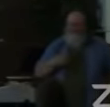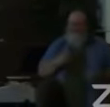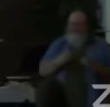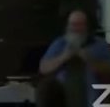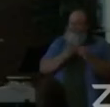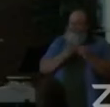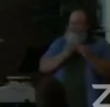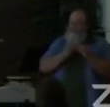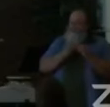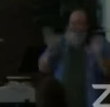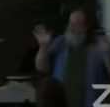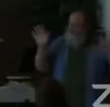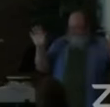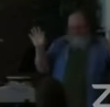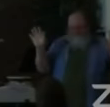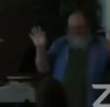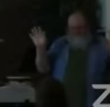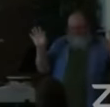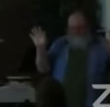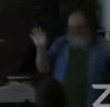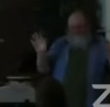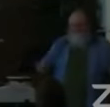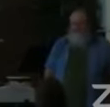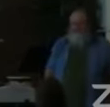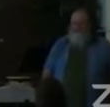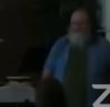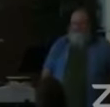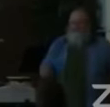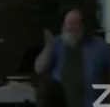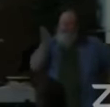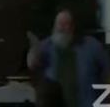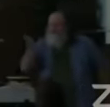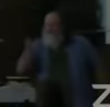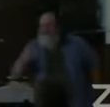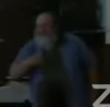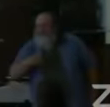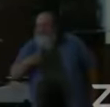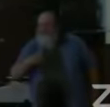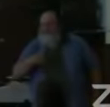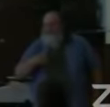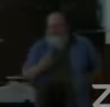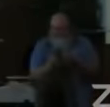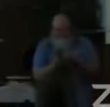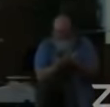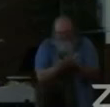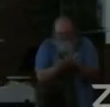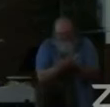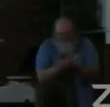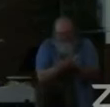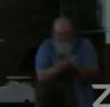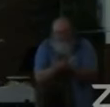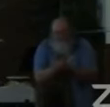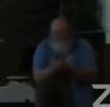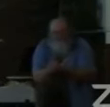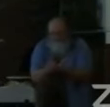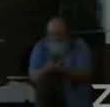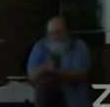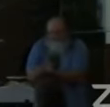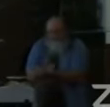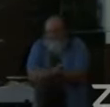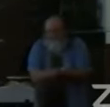We have to let it go. If you had a handful of coins, I'm going to use this as an illustration. If you had a handful of